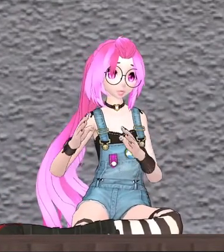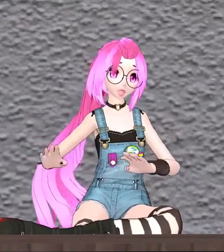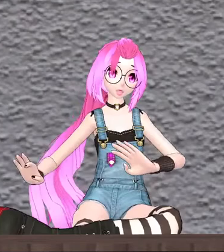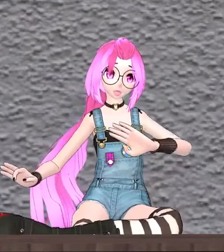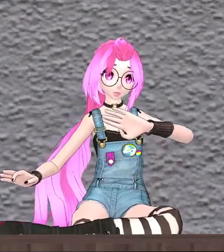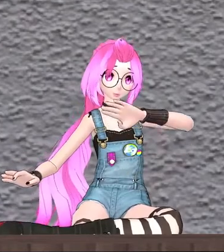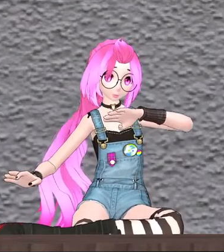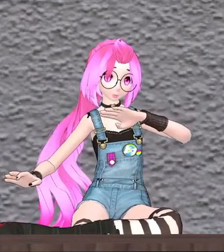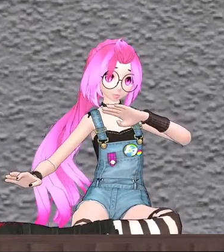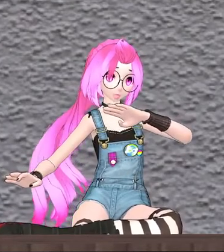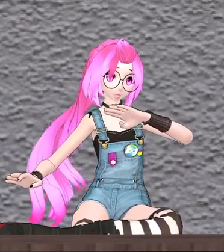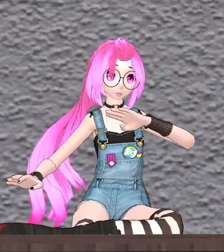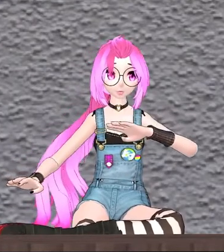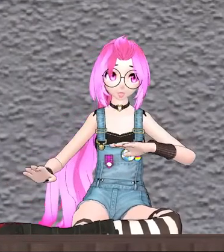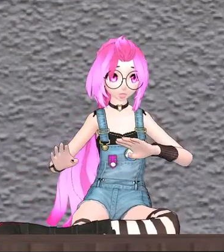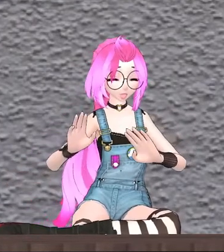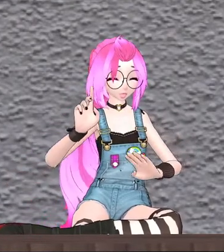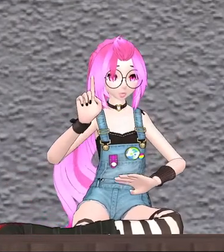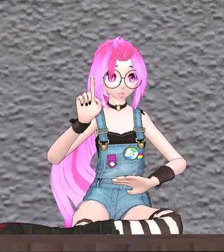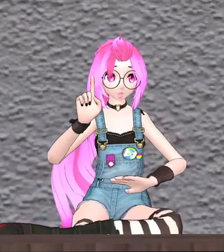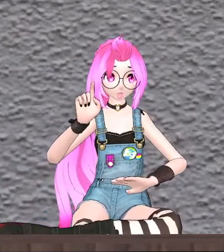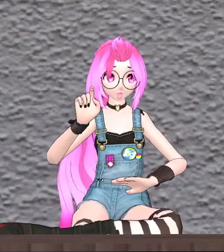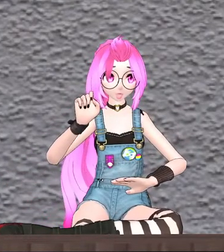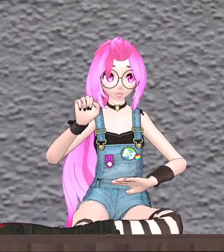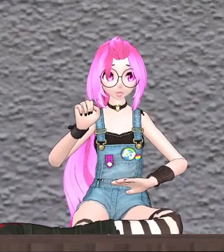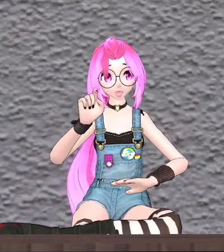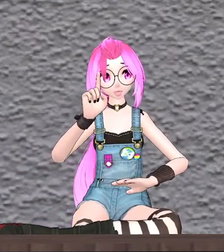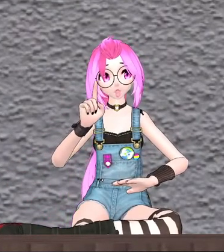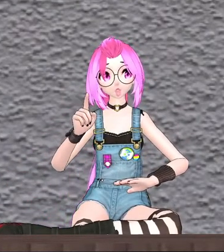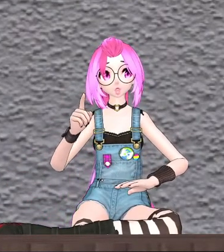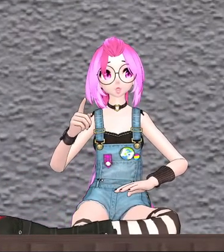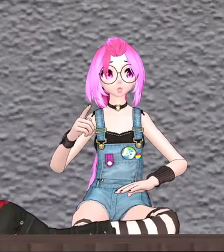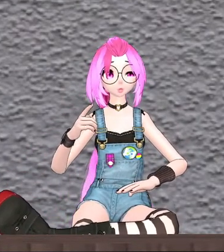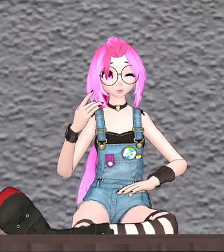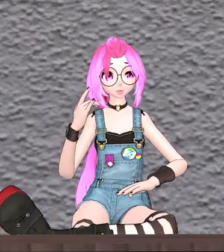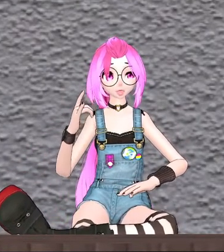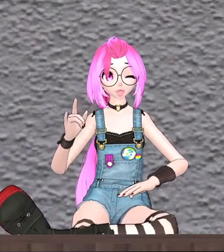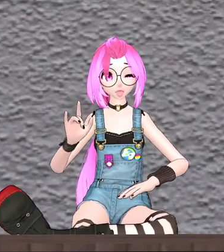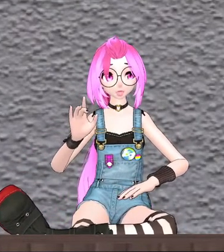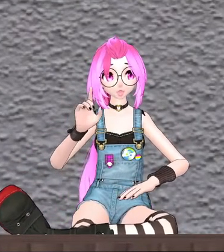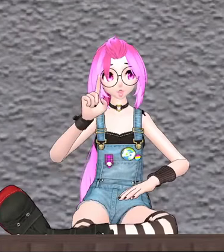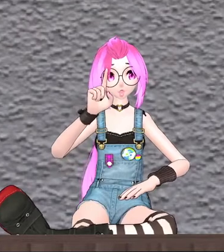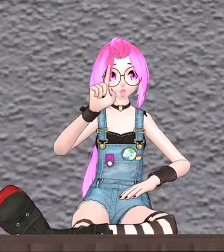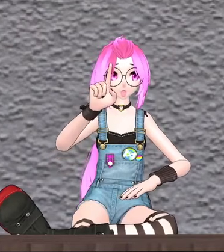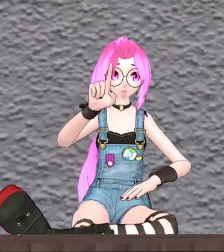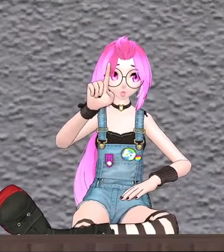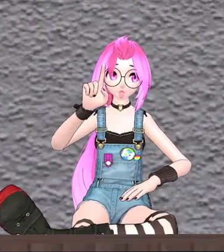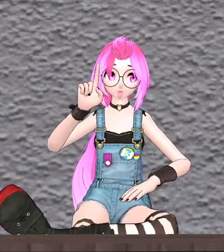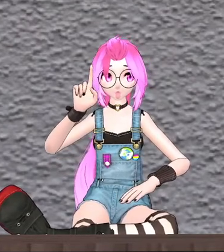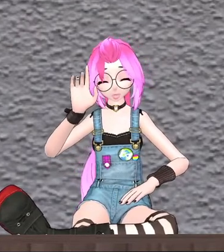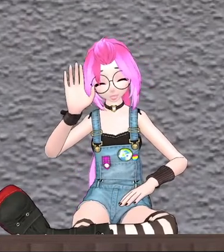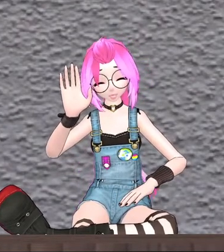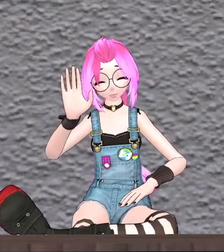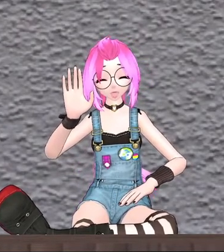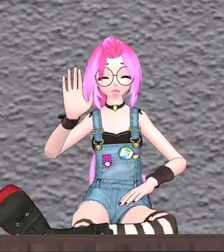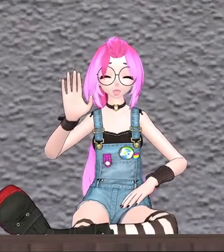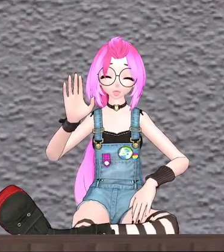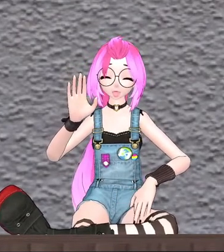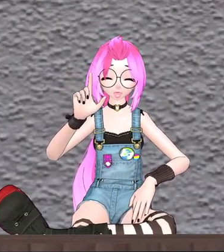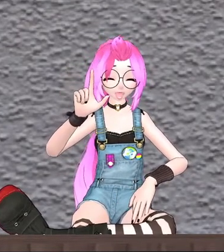to sign it. Okay, so I'm going to start taking questions now because in California, it's like 105 or